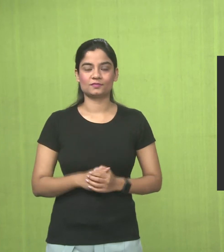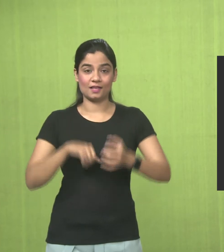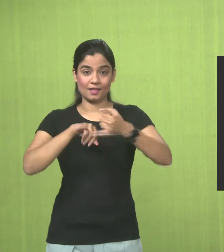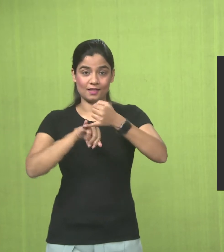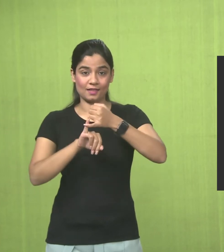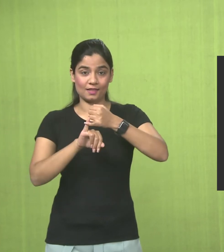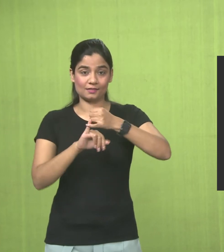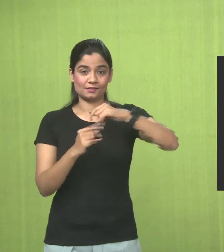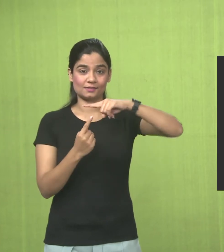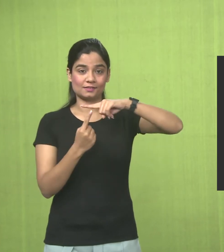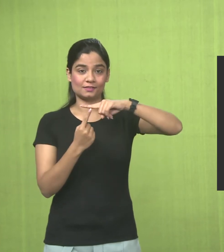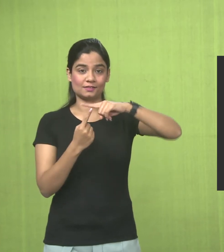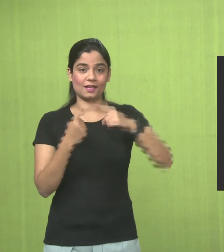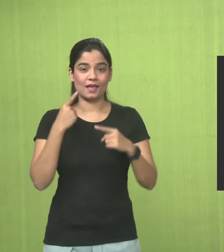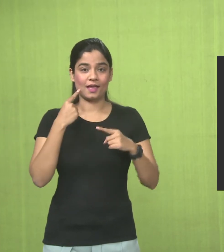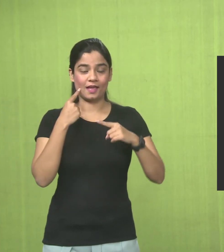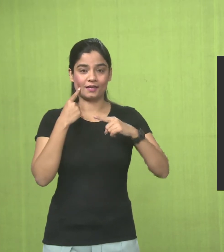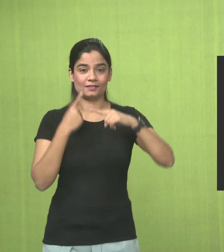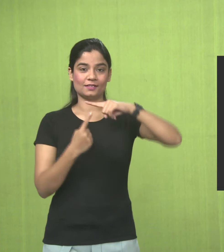Stitching. A row of stitches on a cloth.